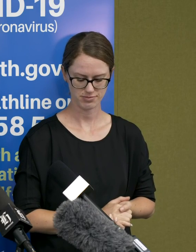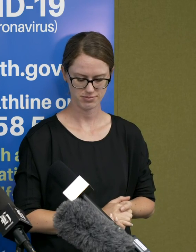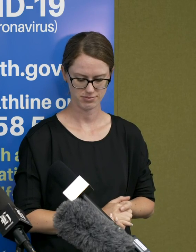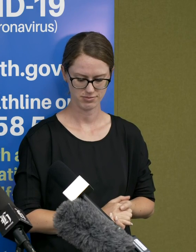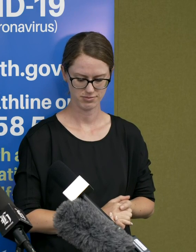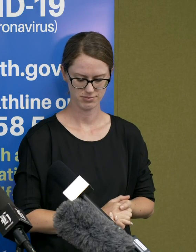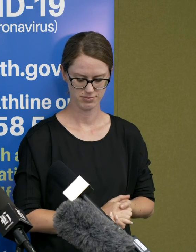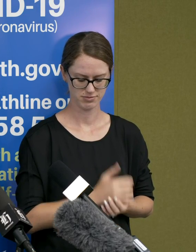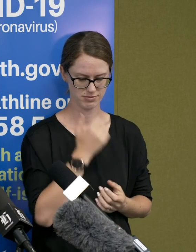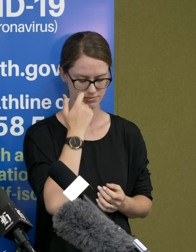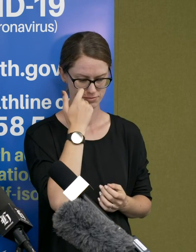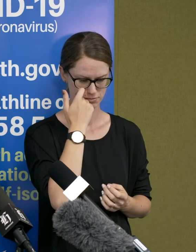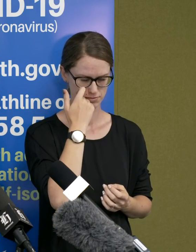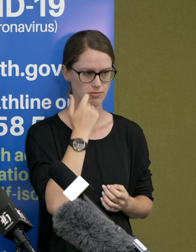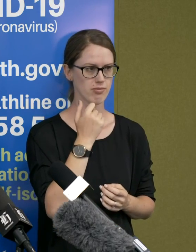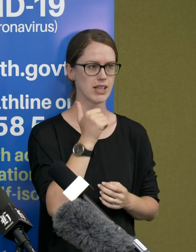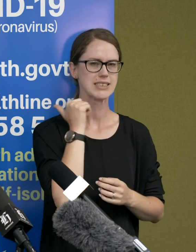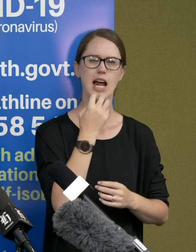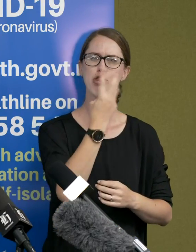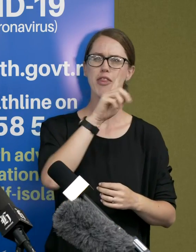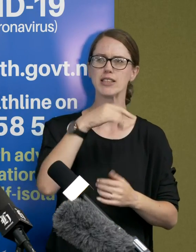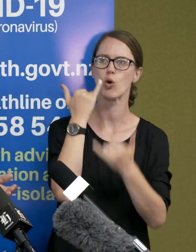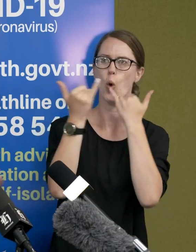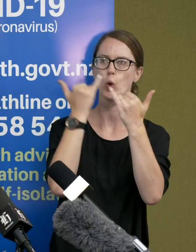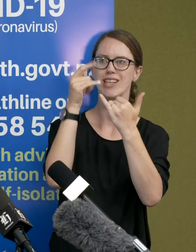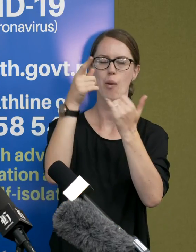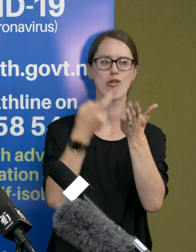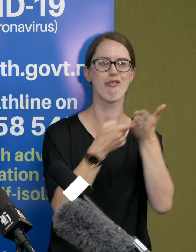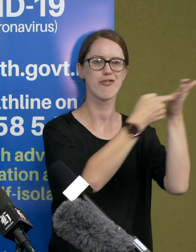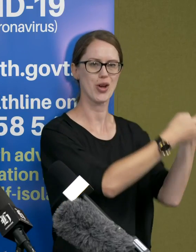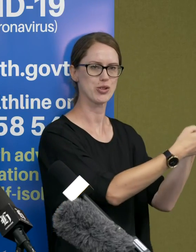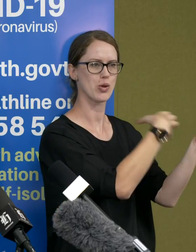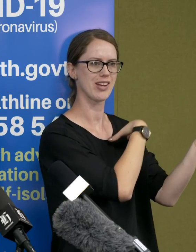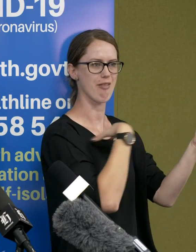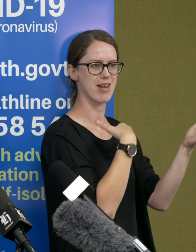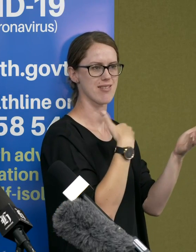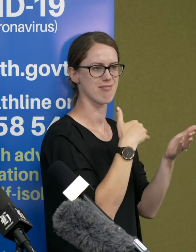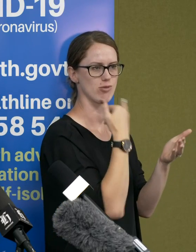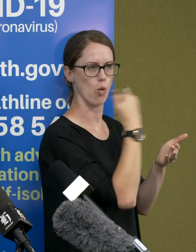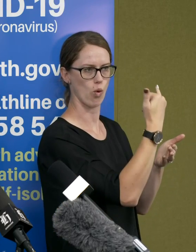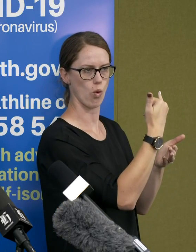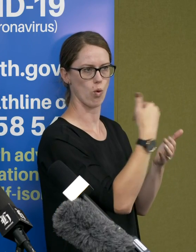Around 3,000 of the calls that came to Healthline were able to be referred yesterday to the government helpline.